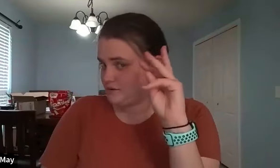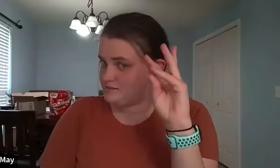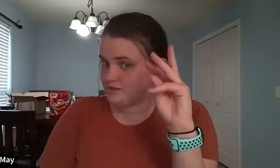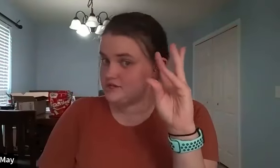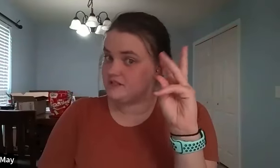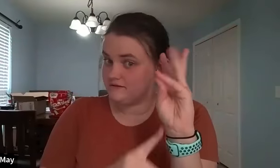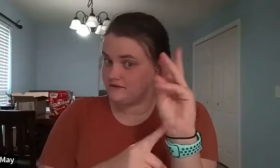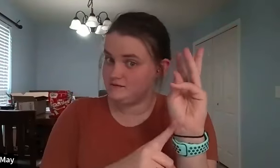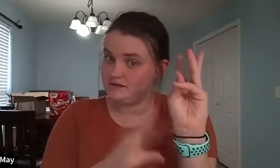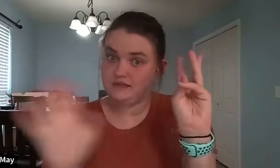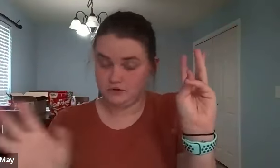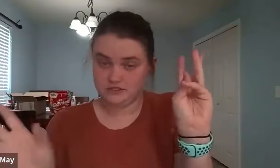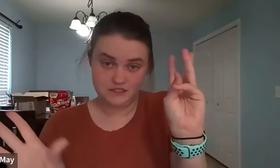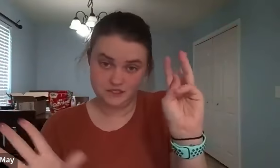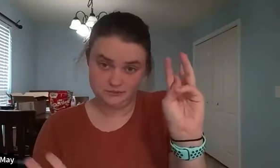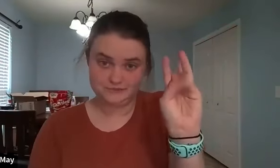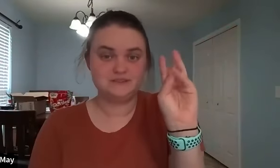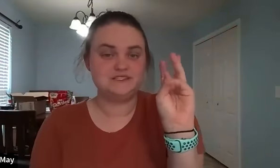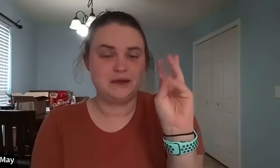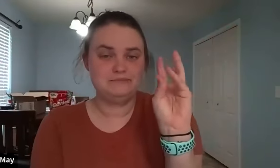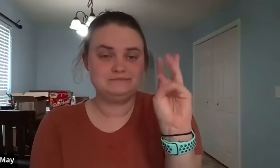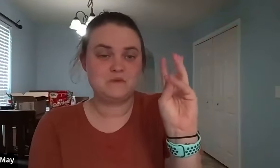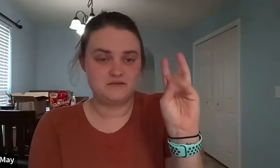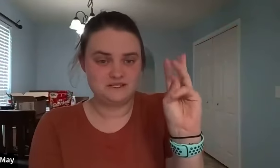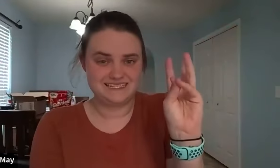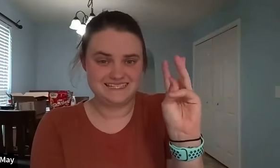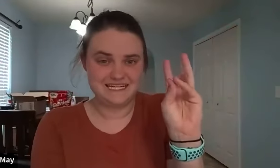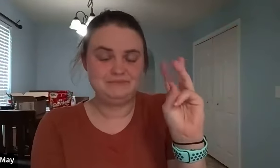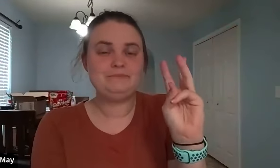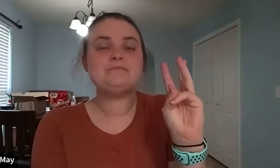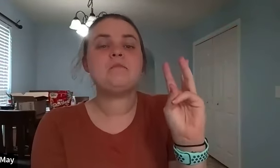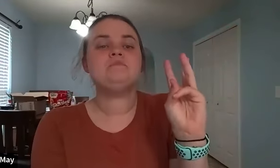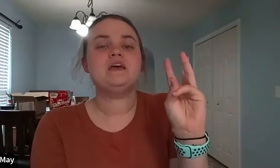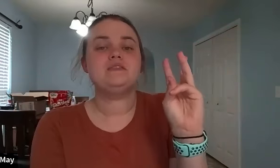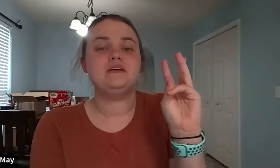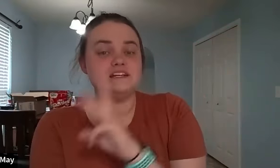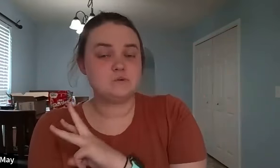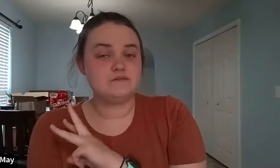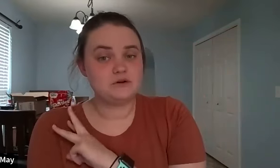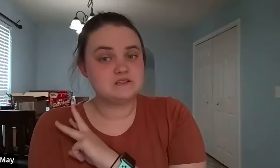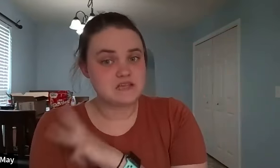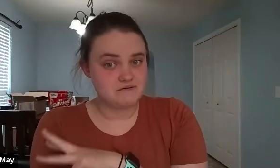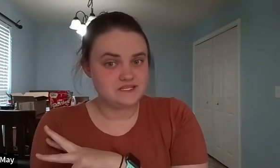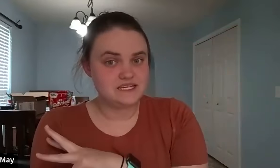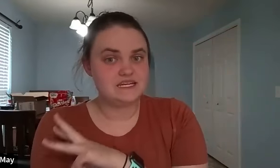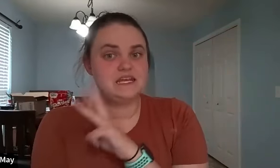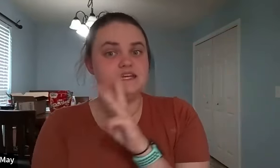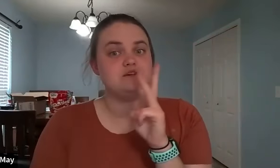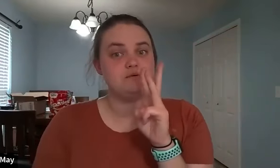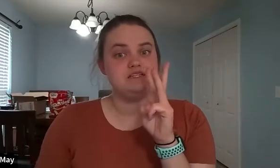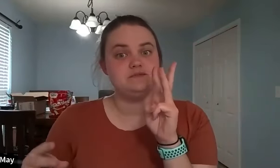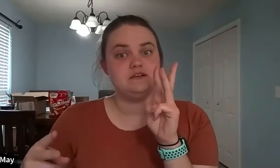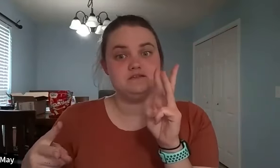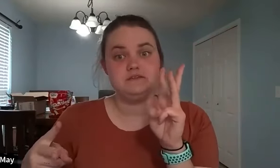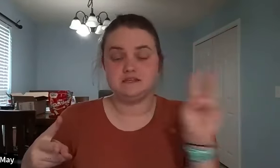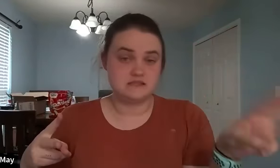always push yourself for this one. It works too. So number 16. The next one for 17, it's going to be the exact